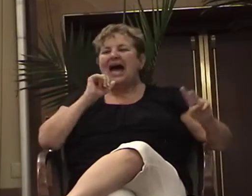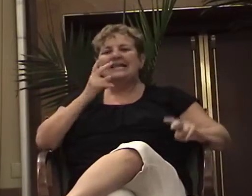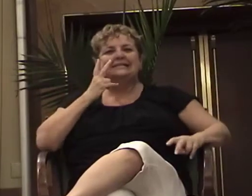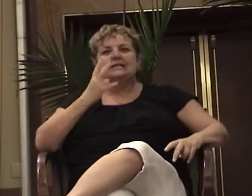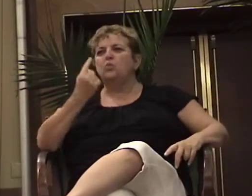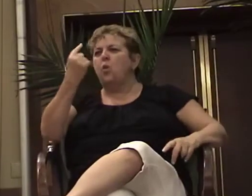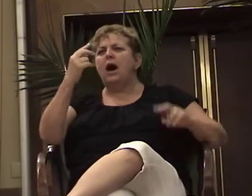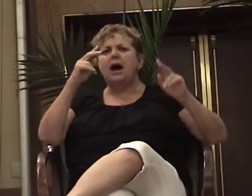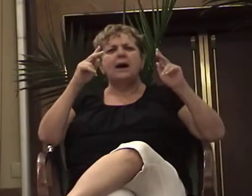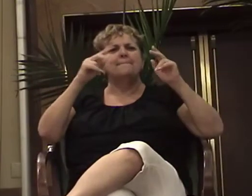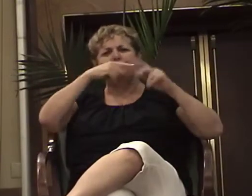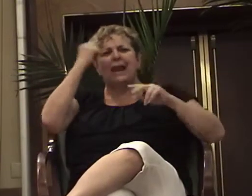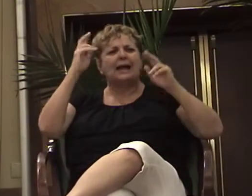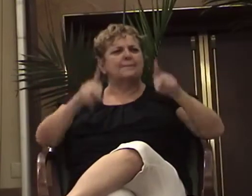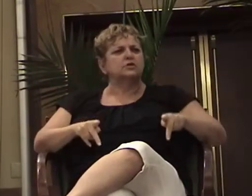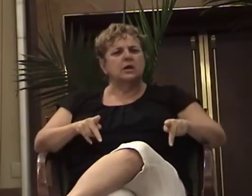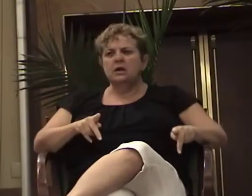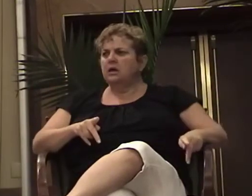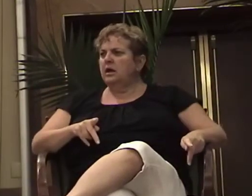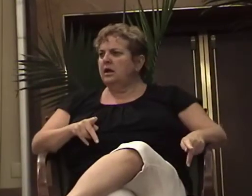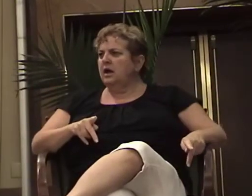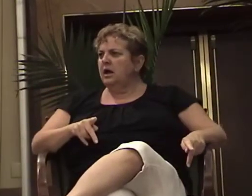like, feels like I am bad.